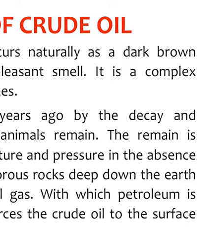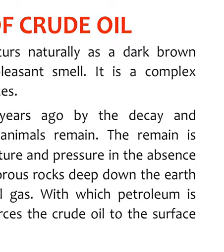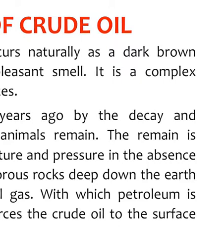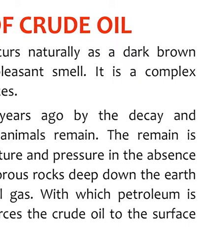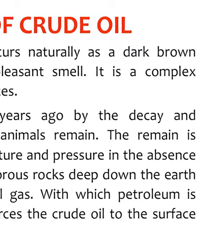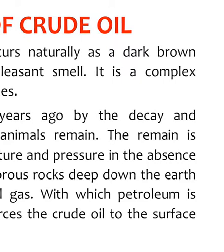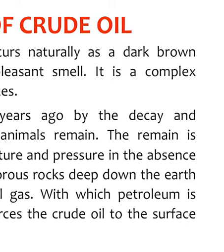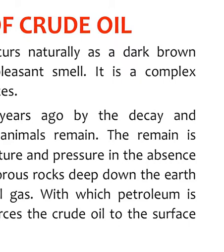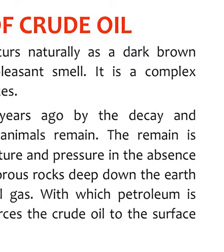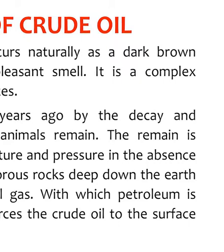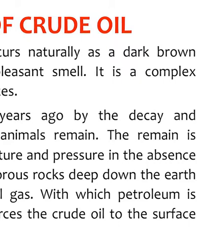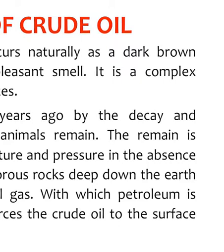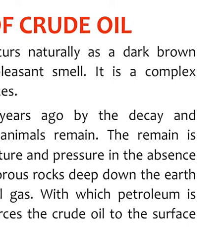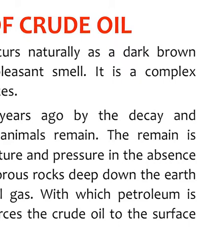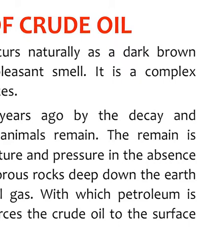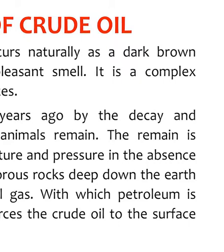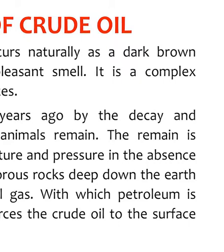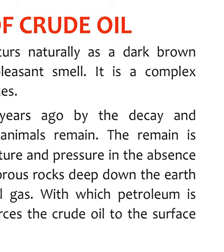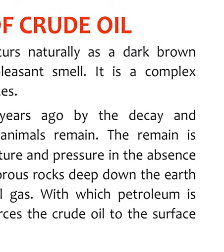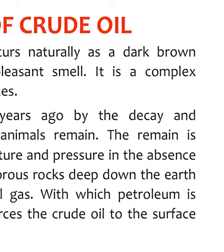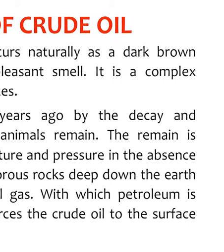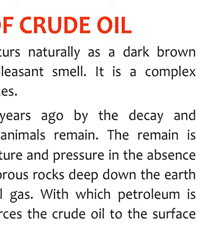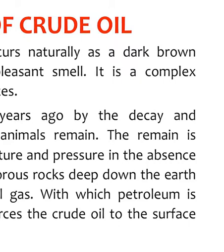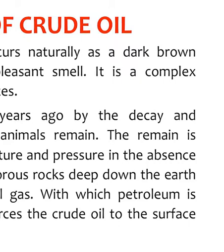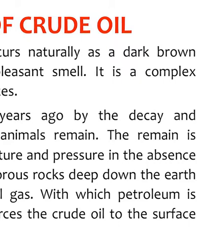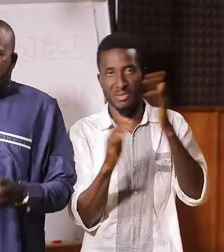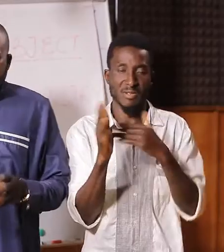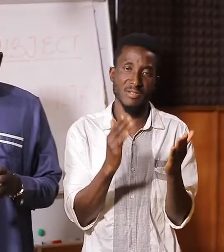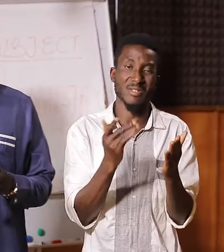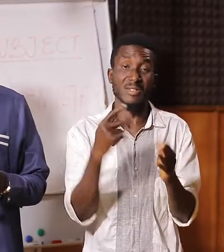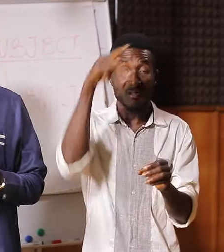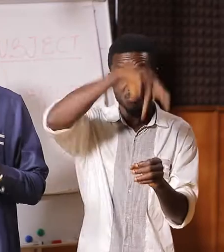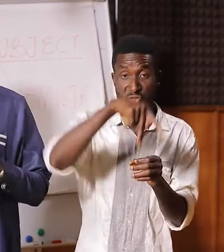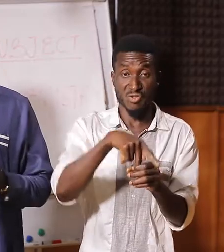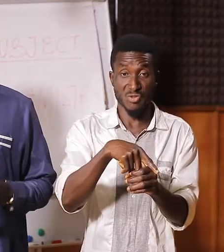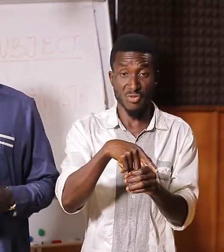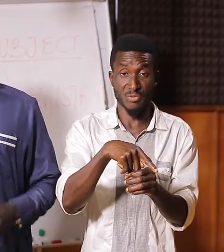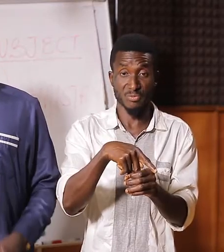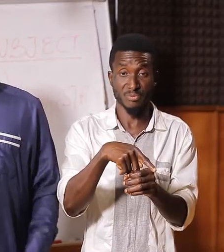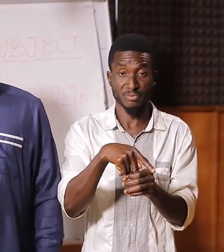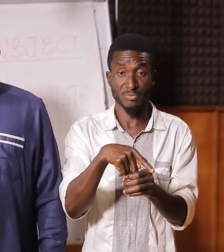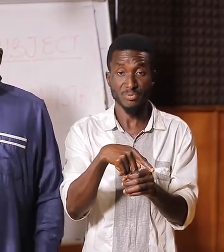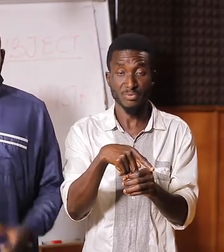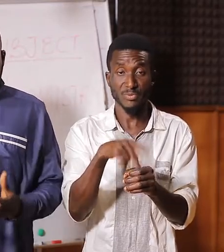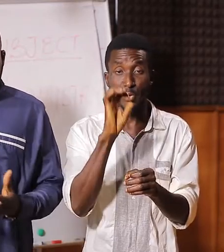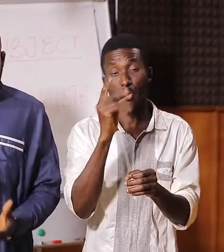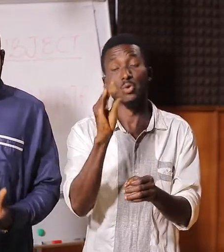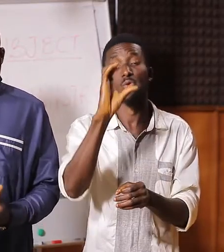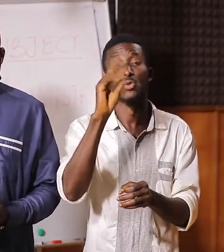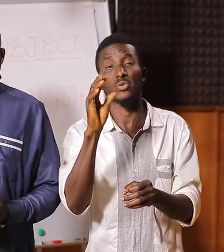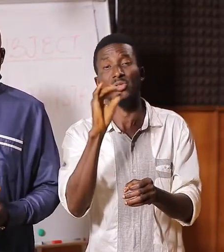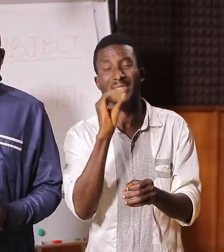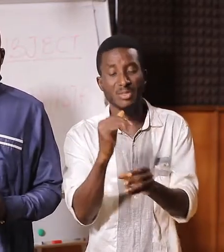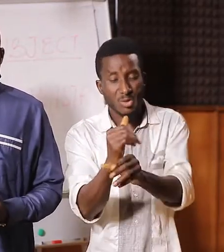high temperature and pressure in the absence of air. The petroleum or crude oil is